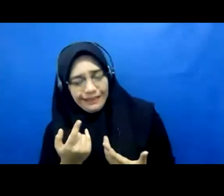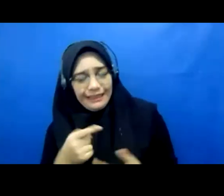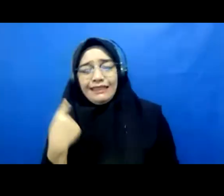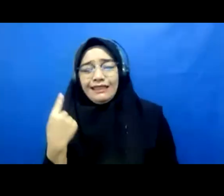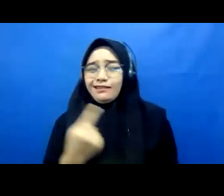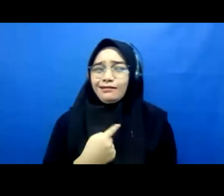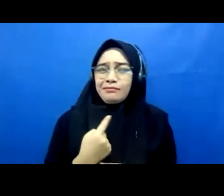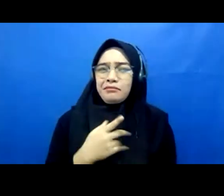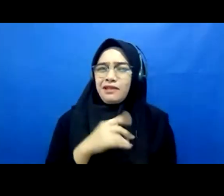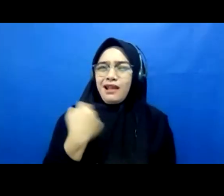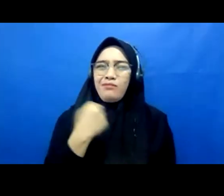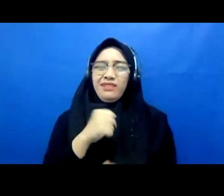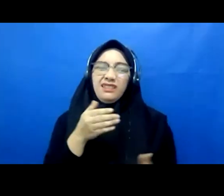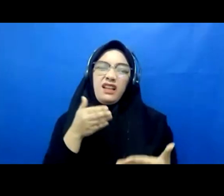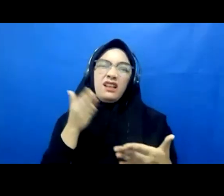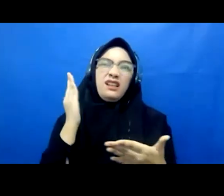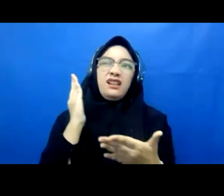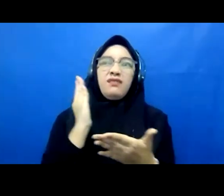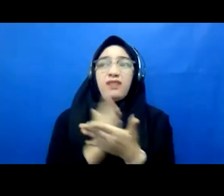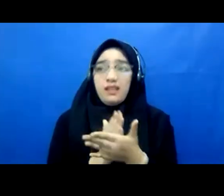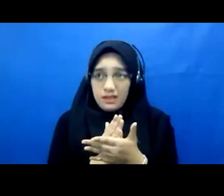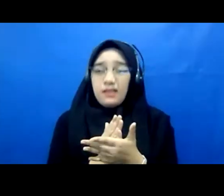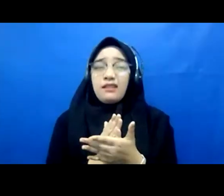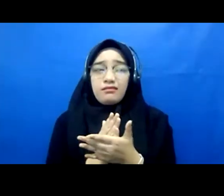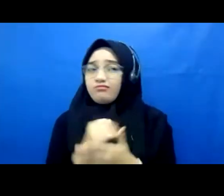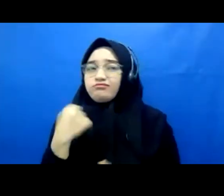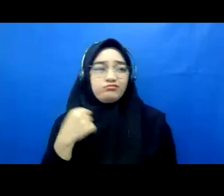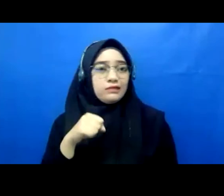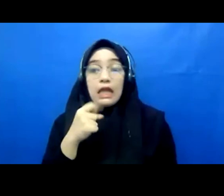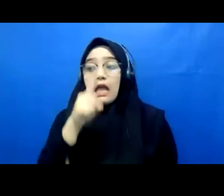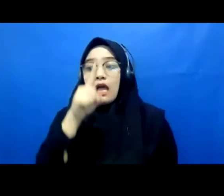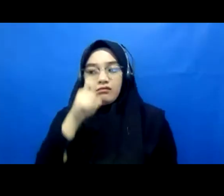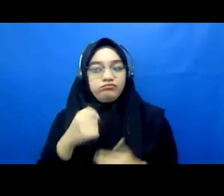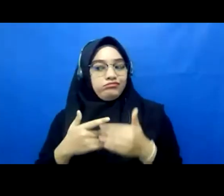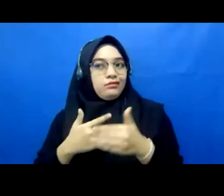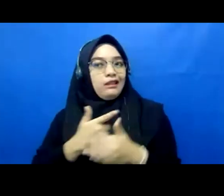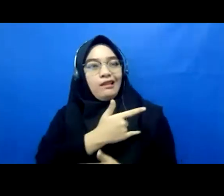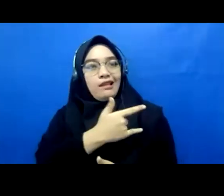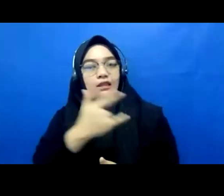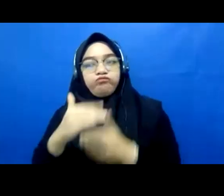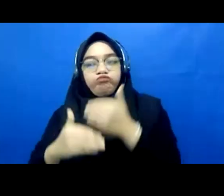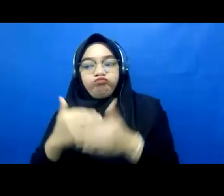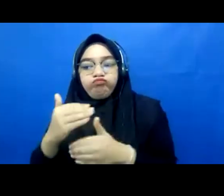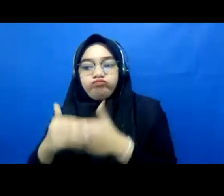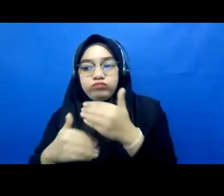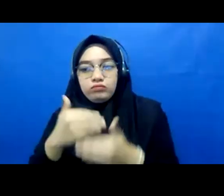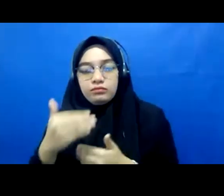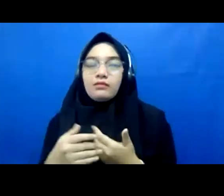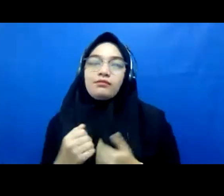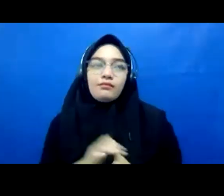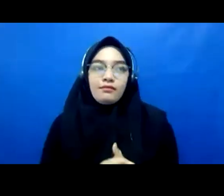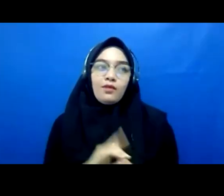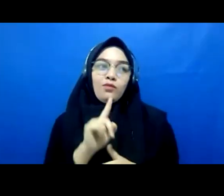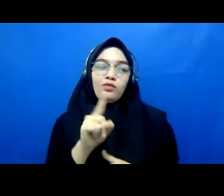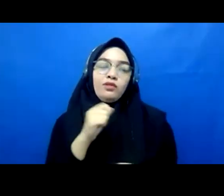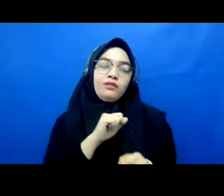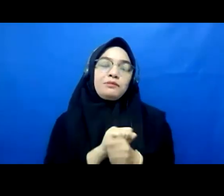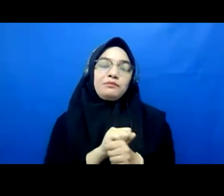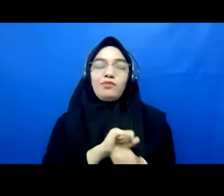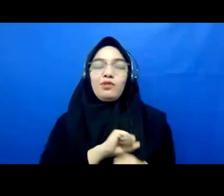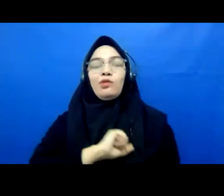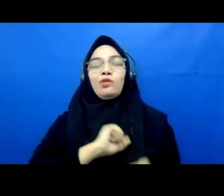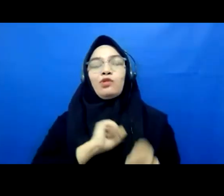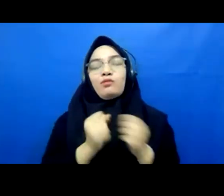support, because people's needs change and so do working environments, just as they do for you and I. Thank you very much. Sokni?